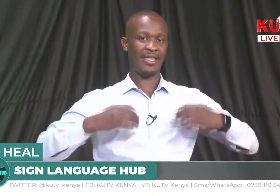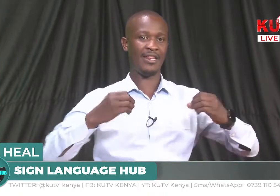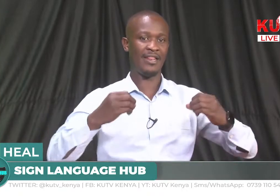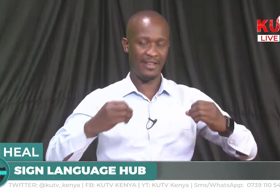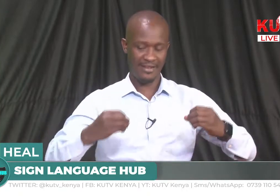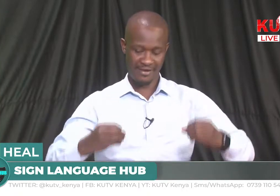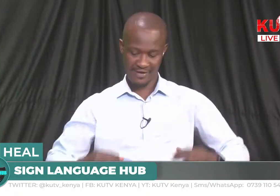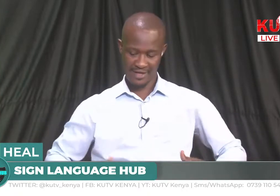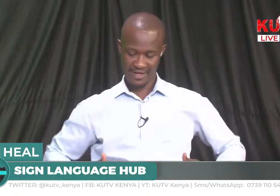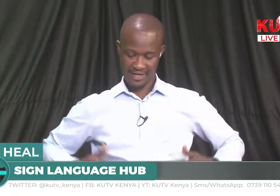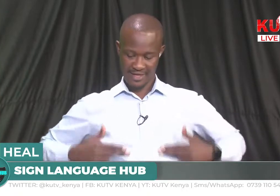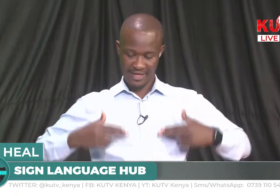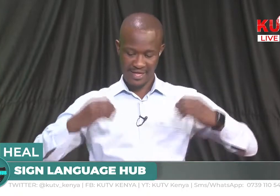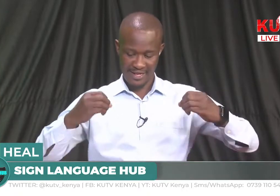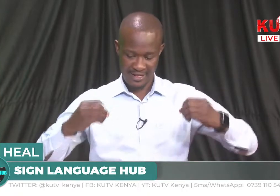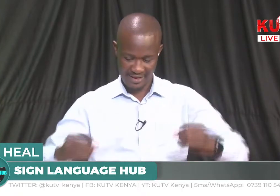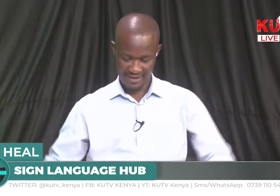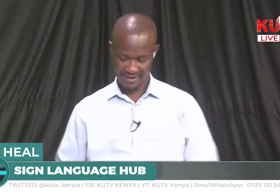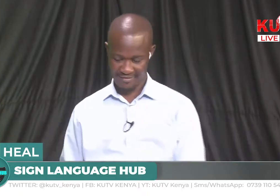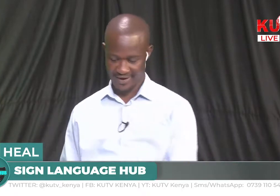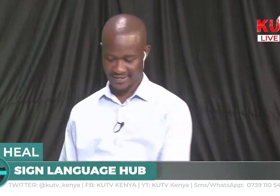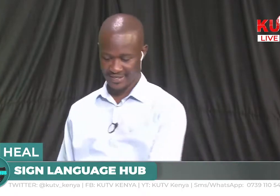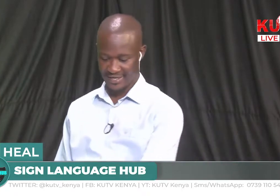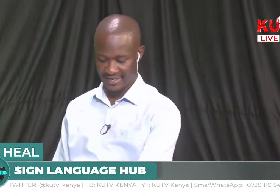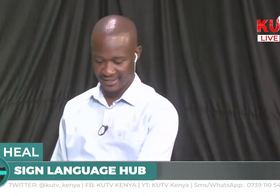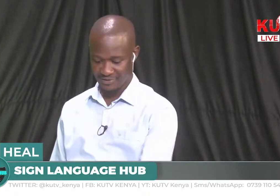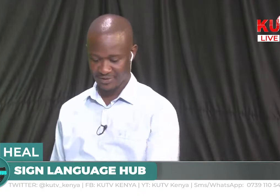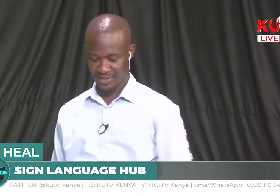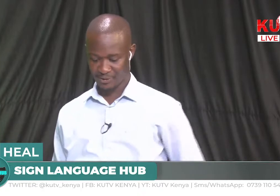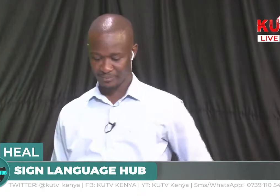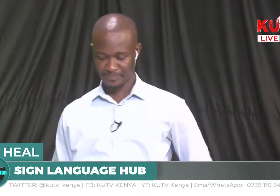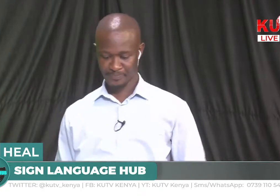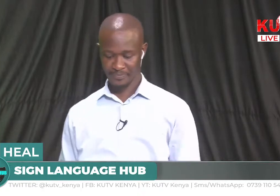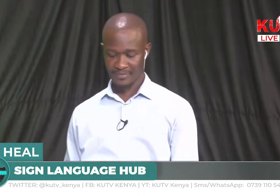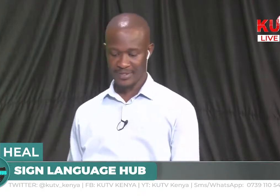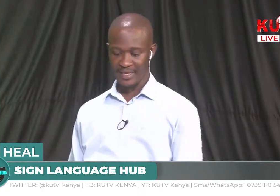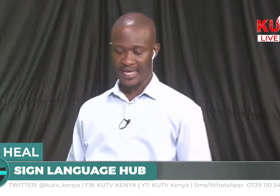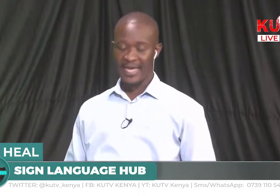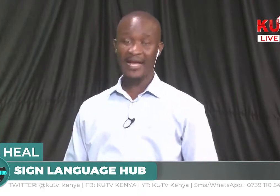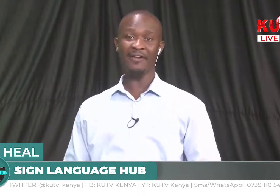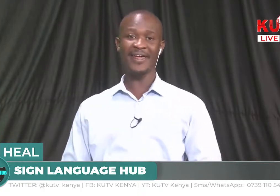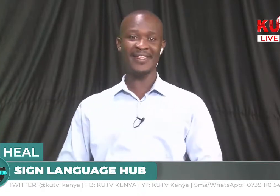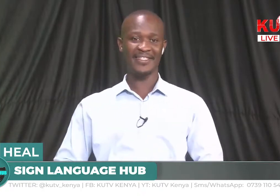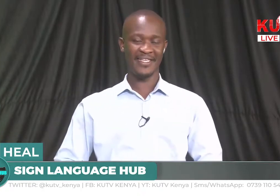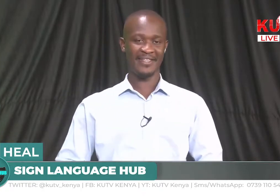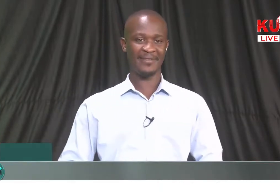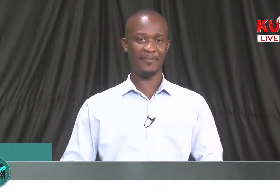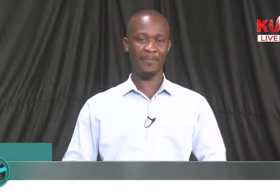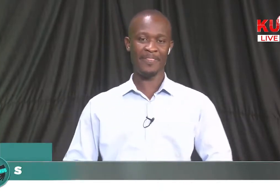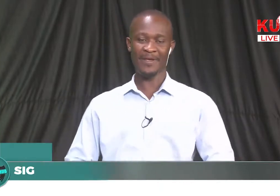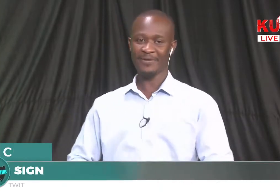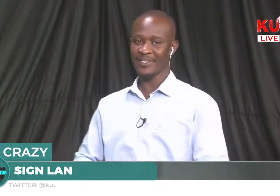Heal, okay? Heal. All right, let's continue. Crazy. Mm-hmm. How do you say